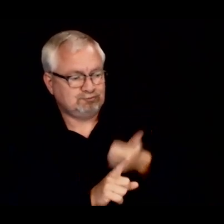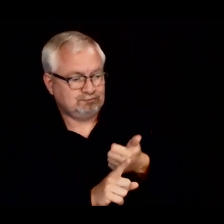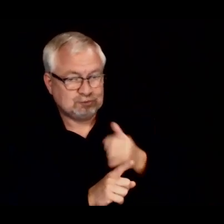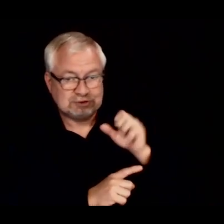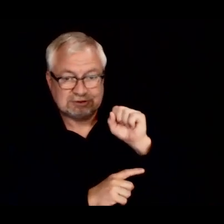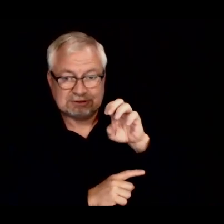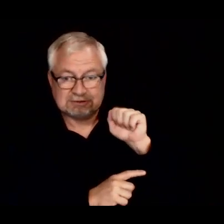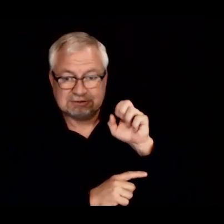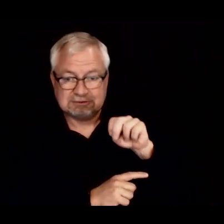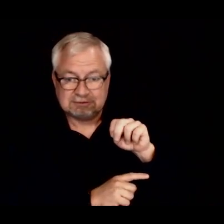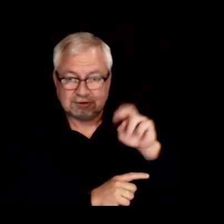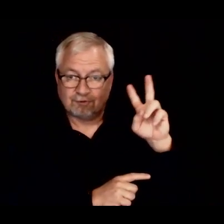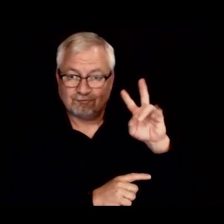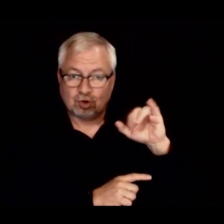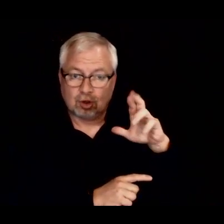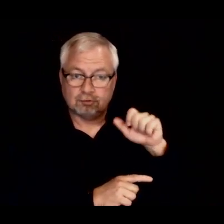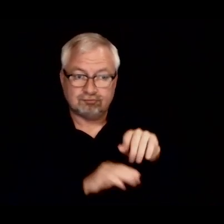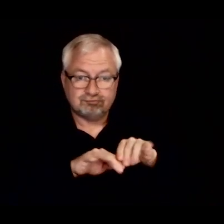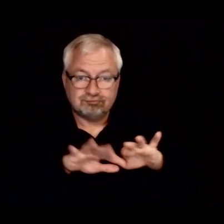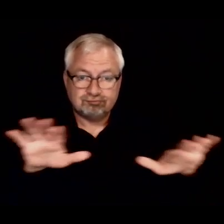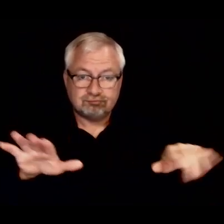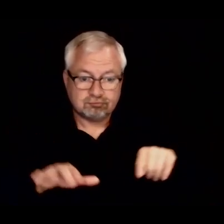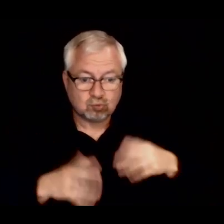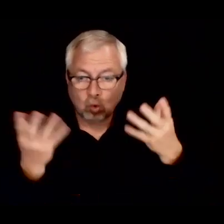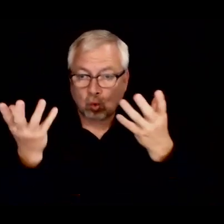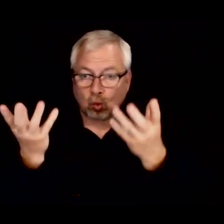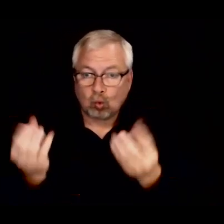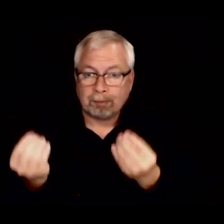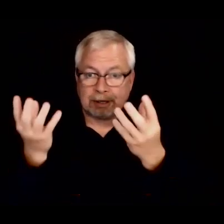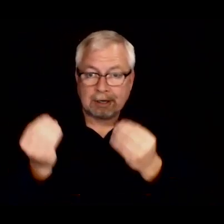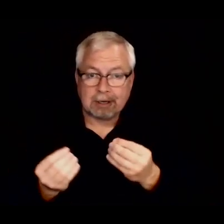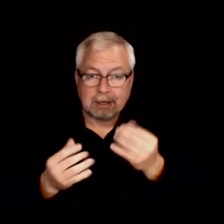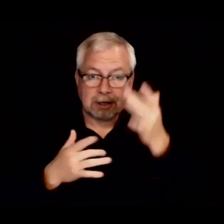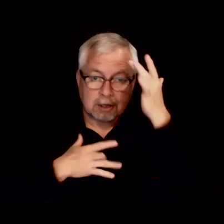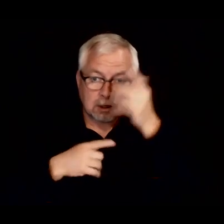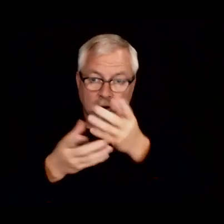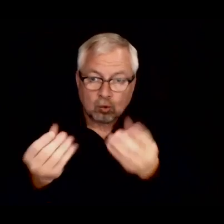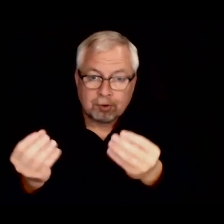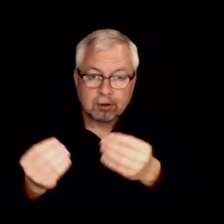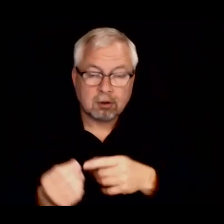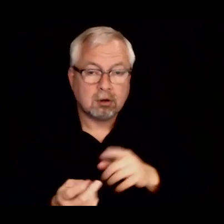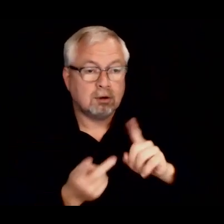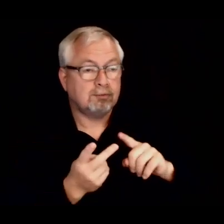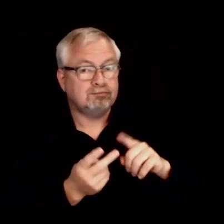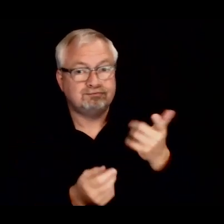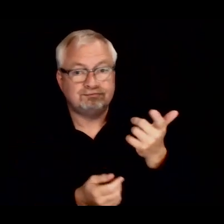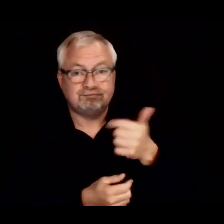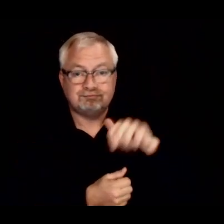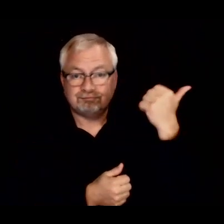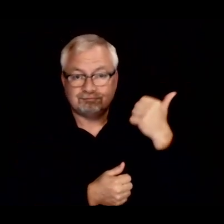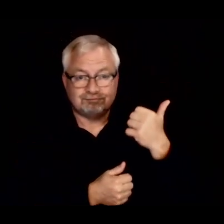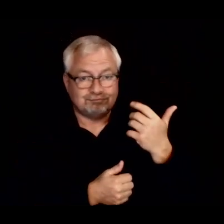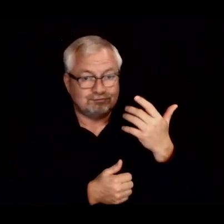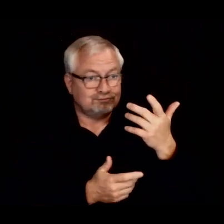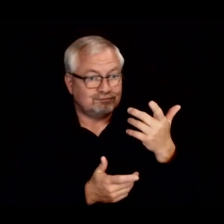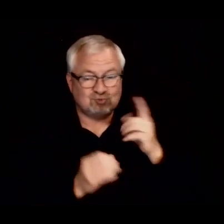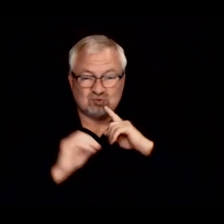having to do with humidity and various things like that. At this point, we don't have good data about how